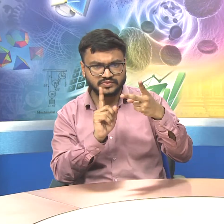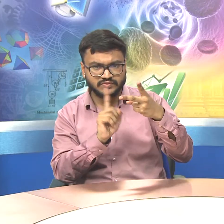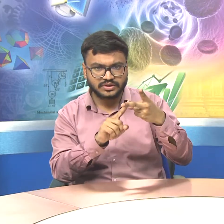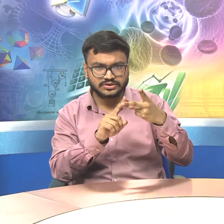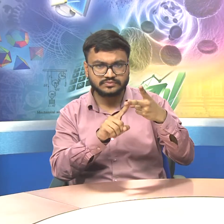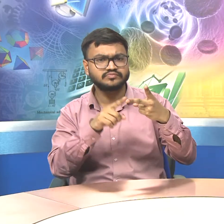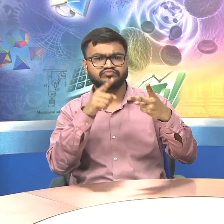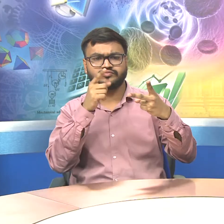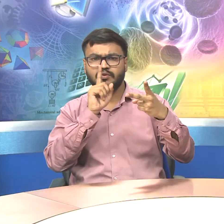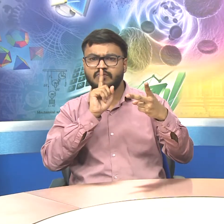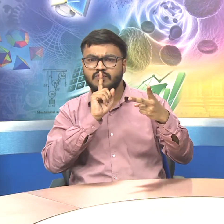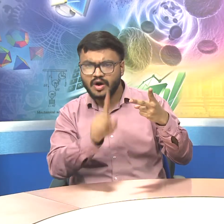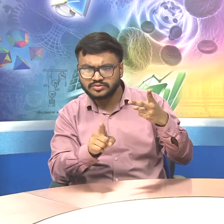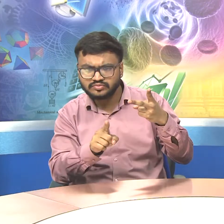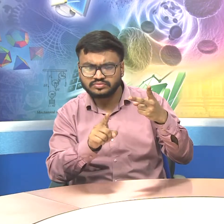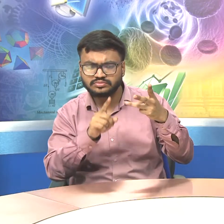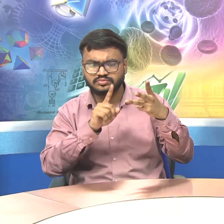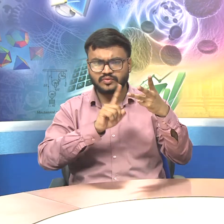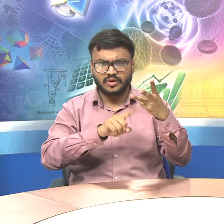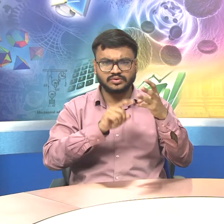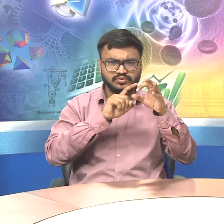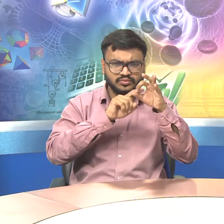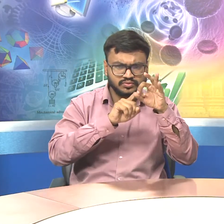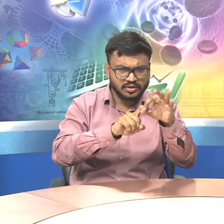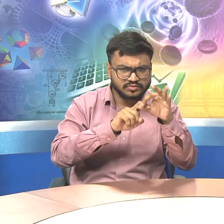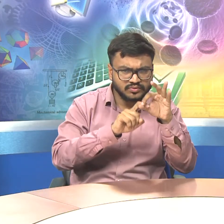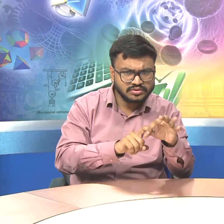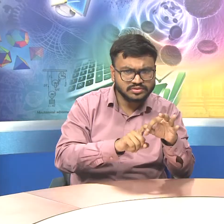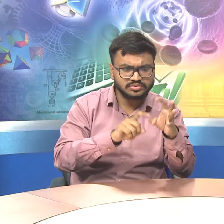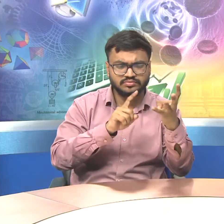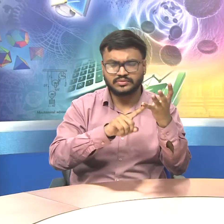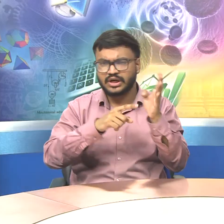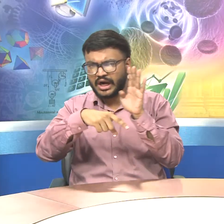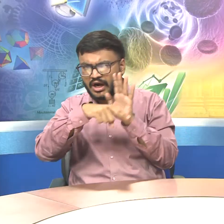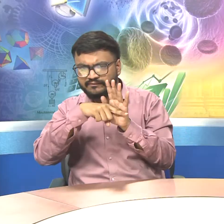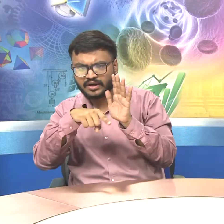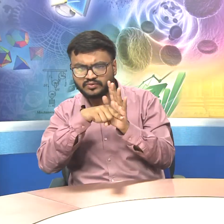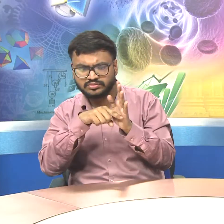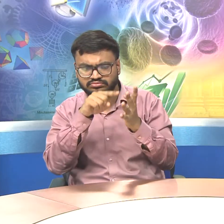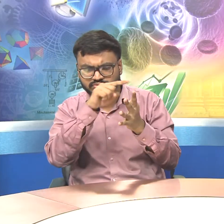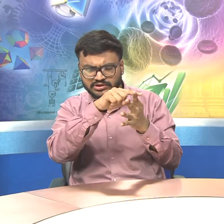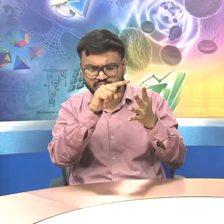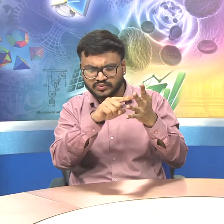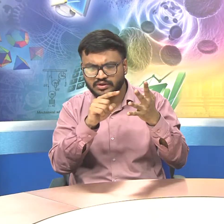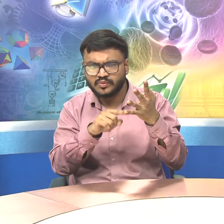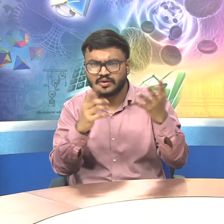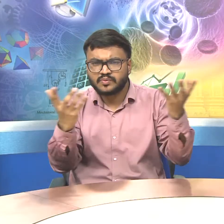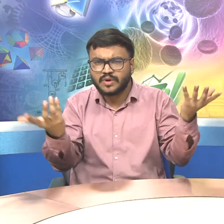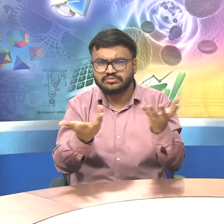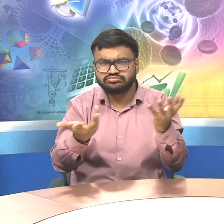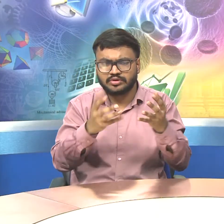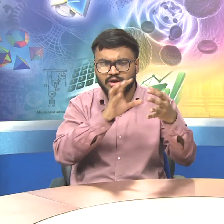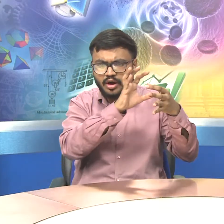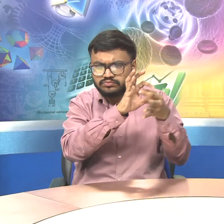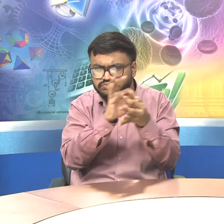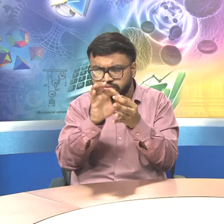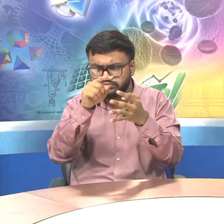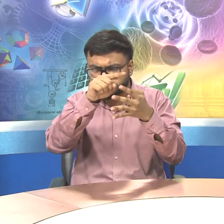Basically, types of sentences are 4 types. We can see on the screen: simple, order,